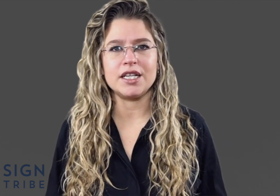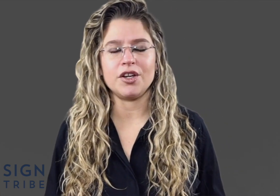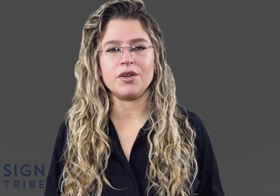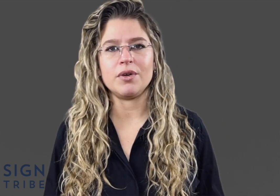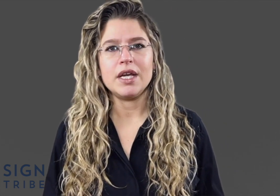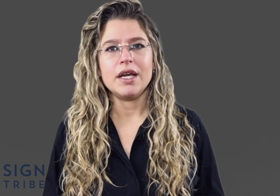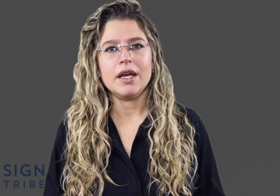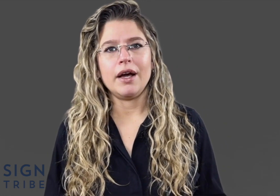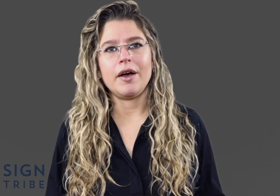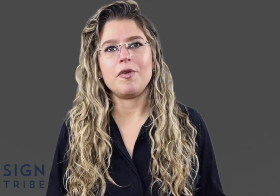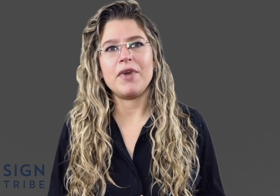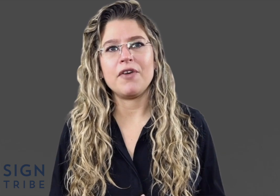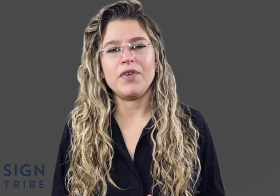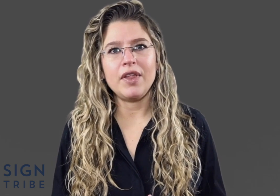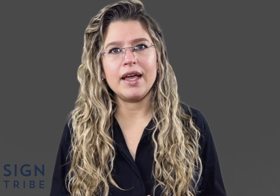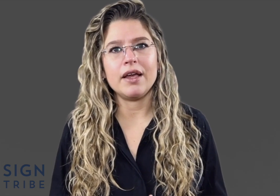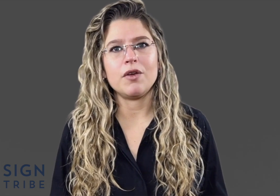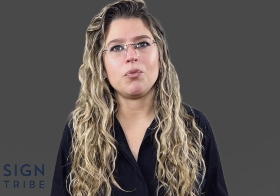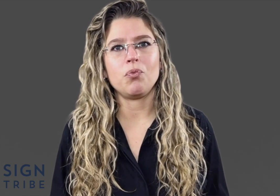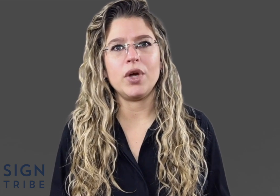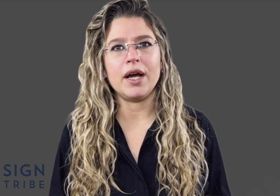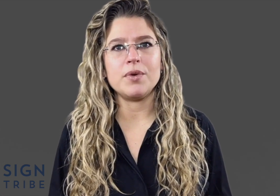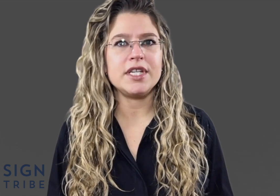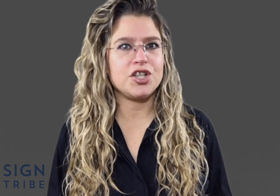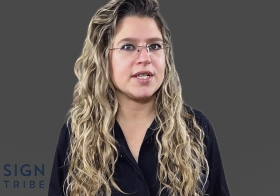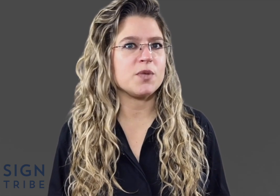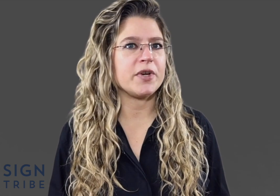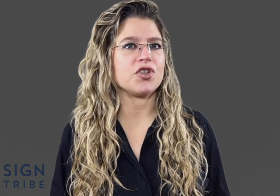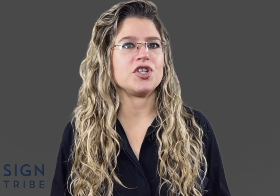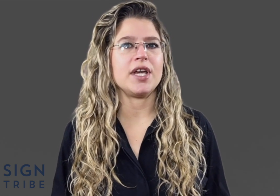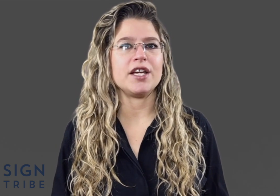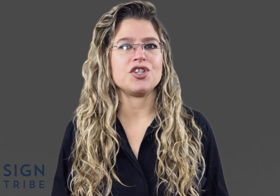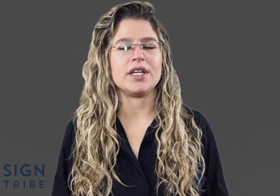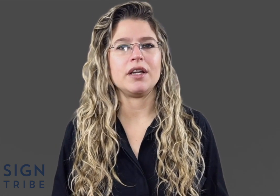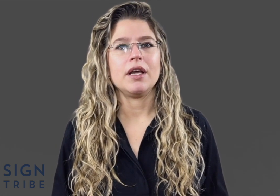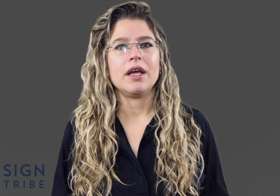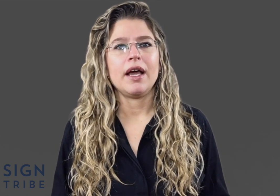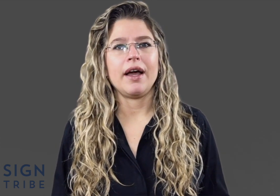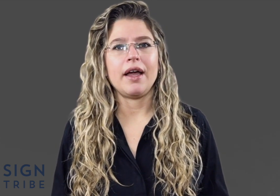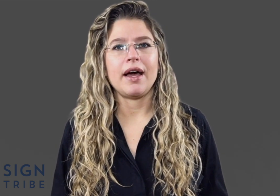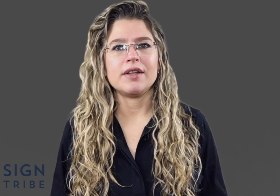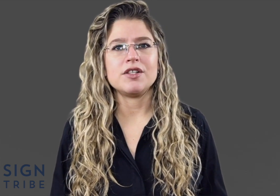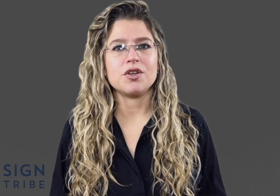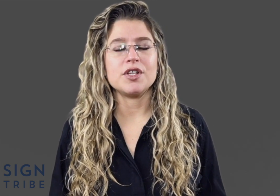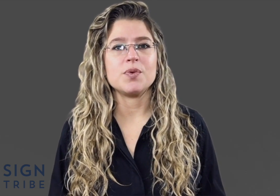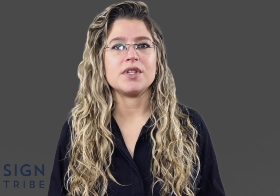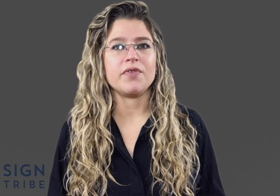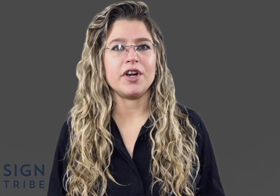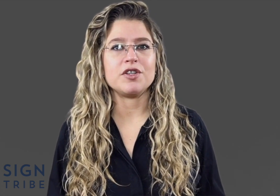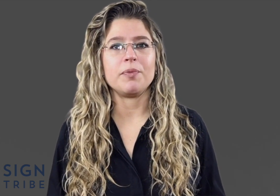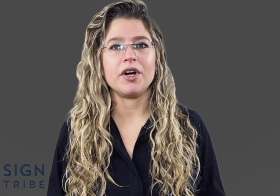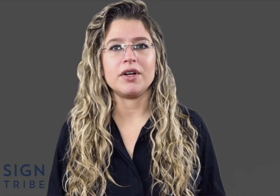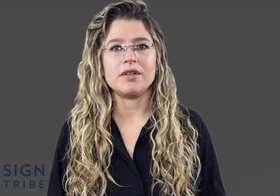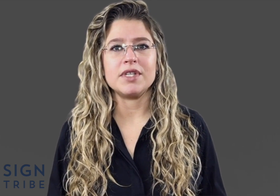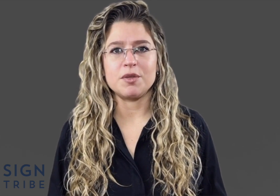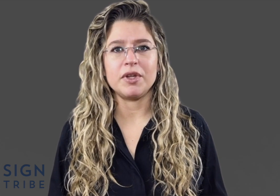you. I feel like when I was teaching special education, I had students with severe to moderate